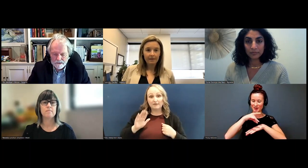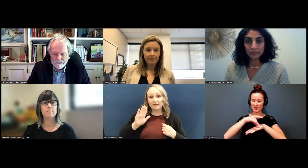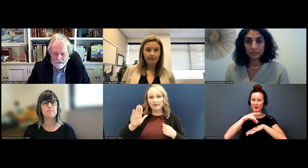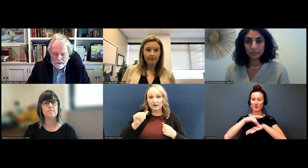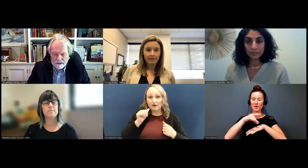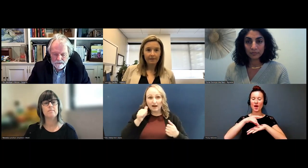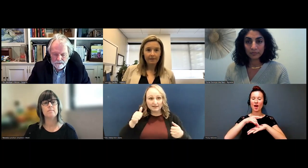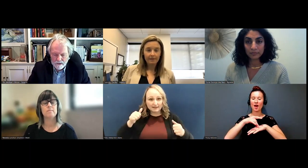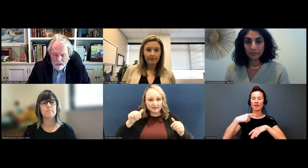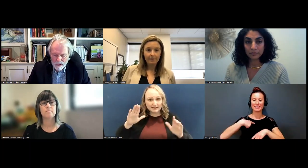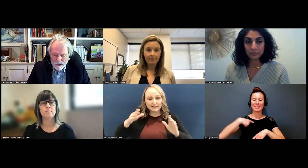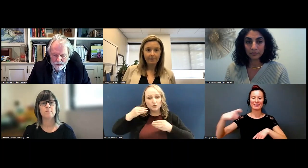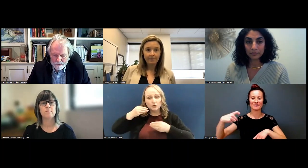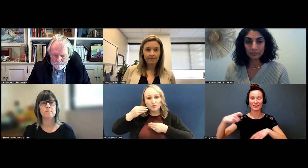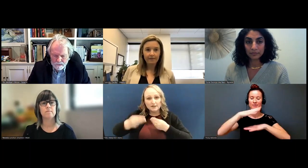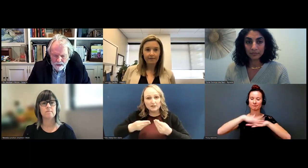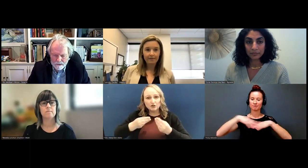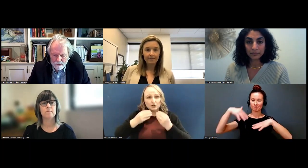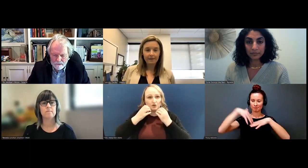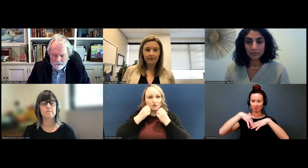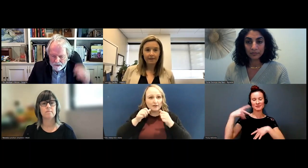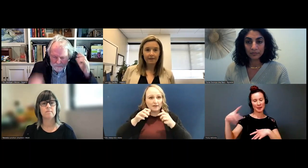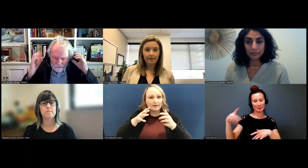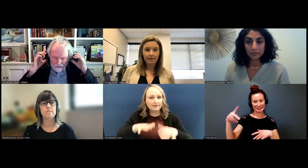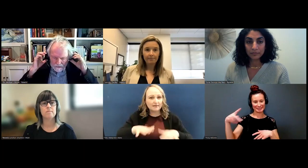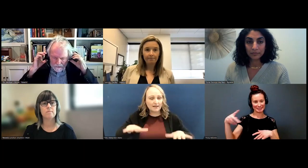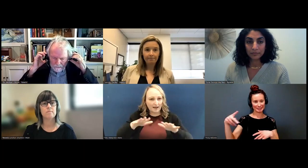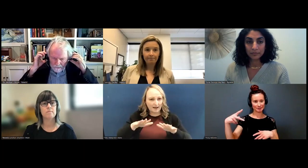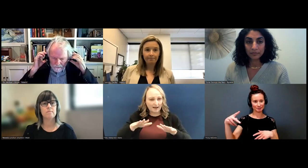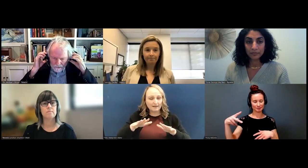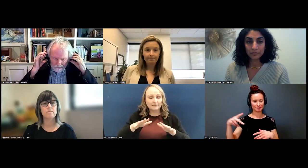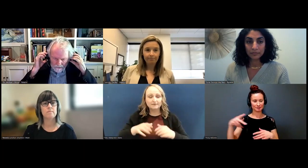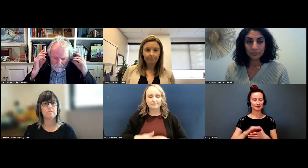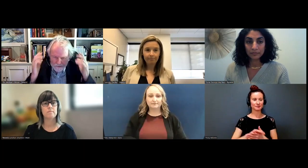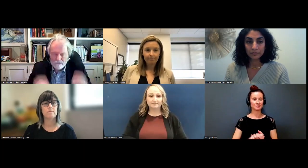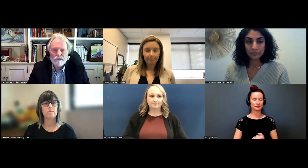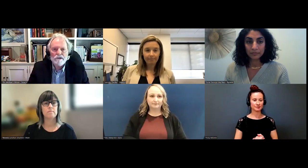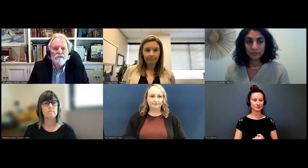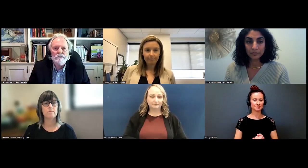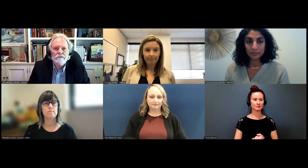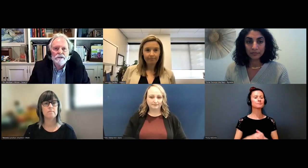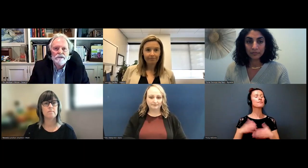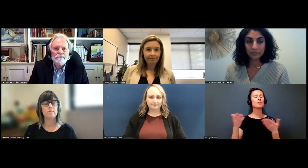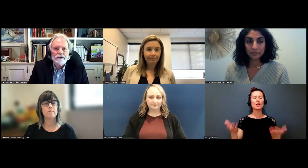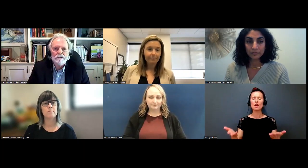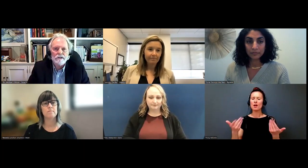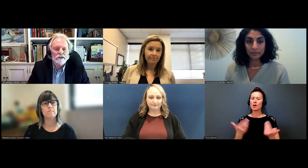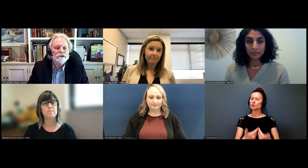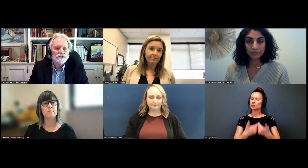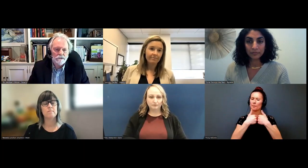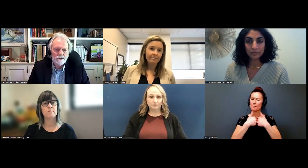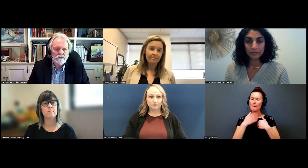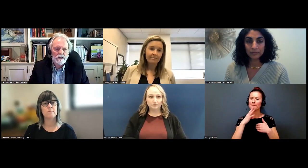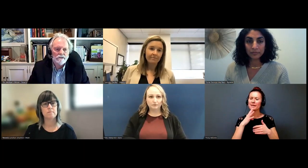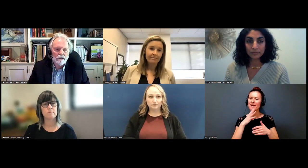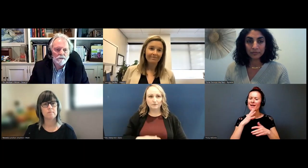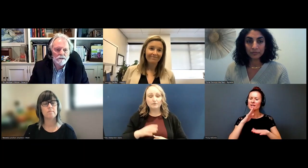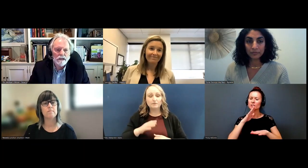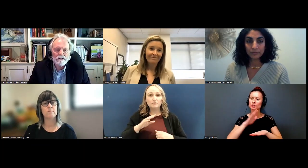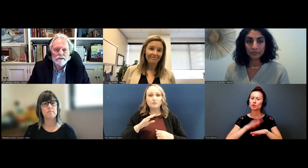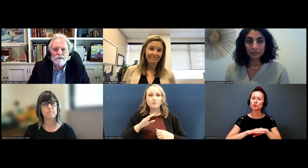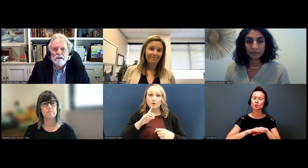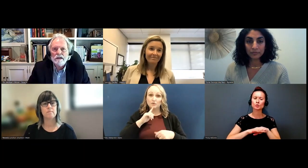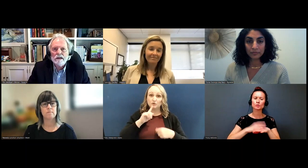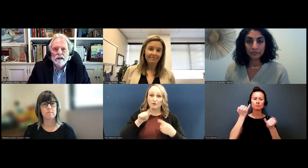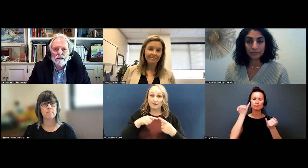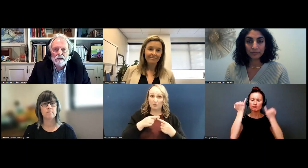traditional ancestral lands. I was asked to talk a little bit about some of the current or recent federal initiatives as they